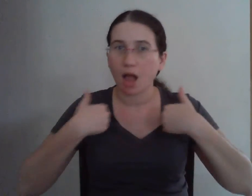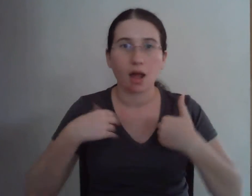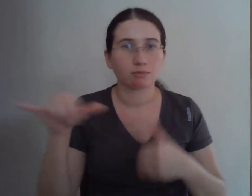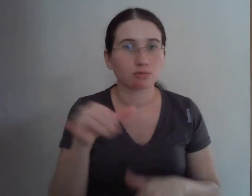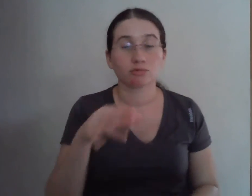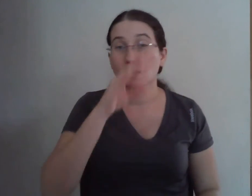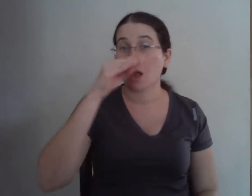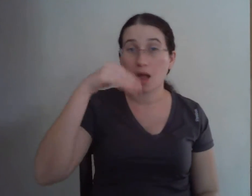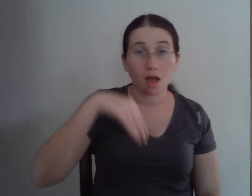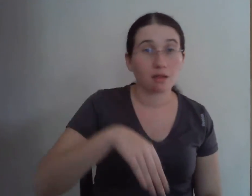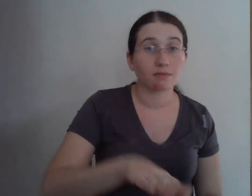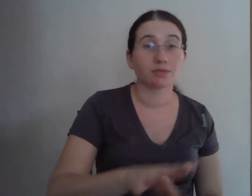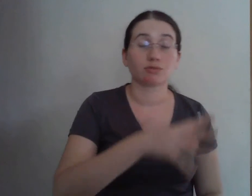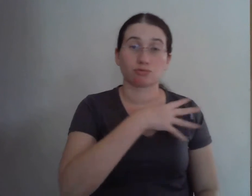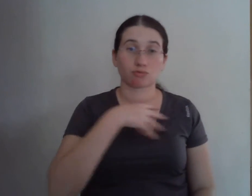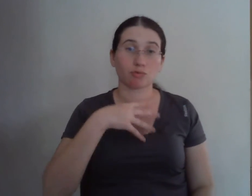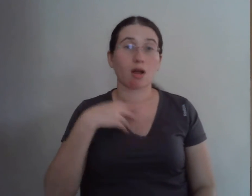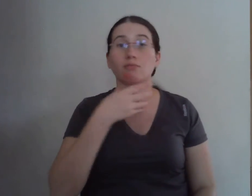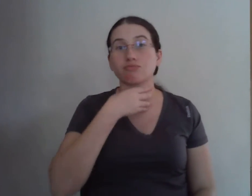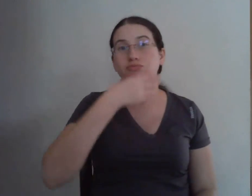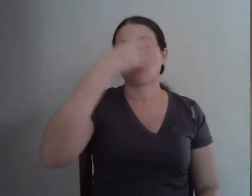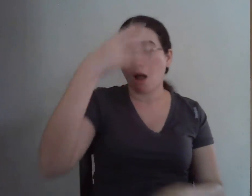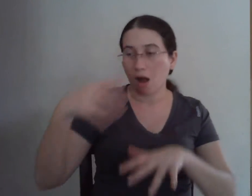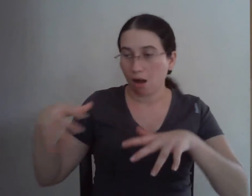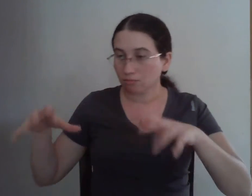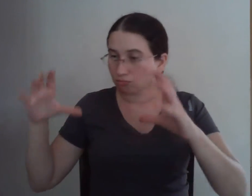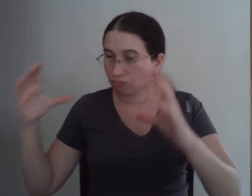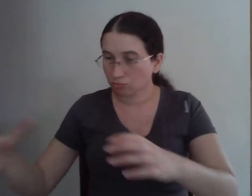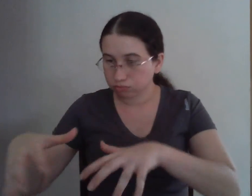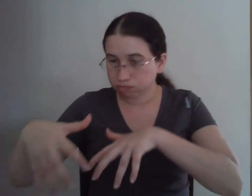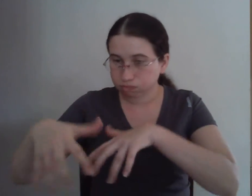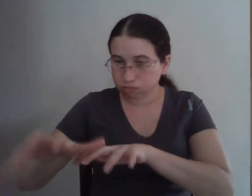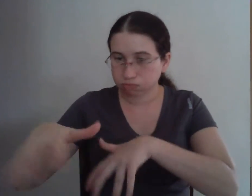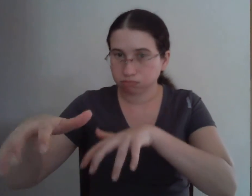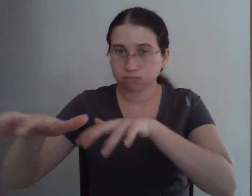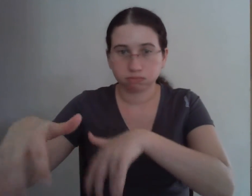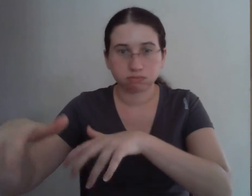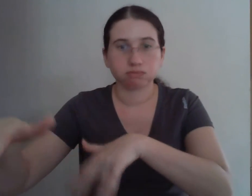animals that we have. But before we began, our land looked like that.